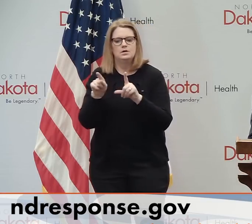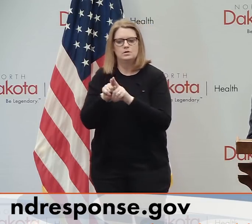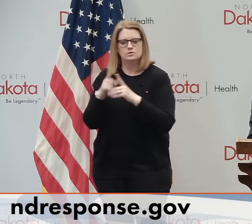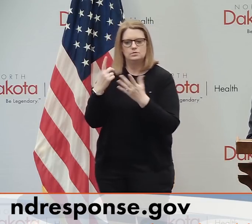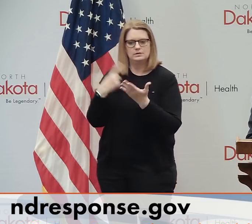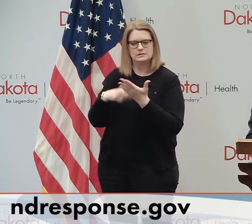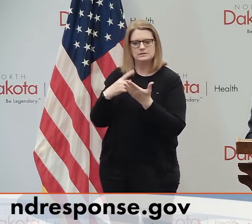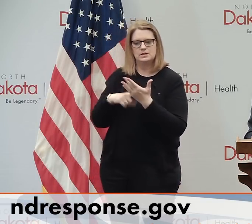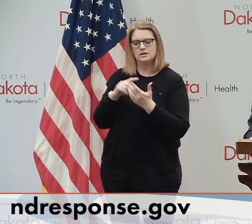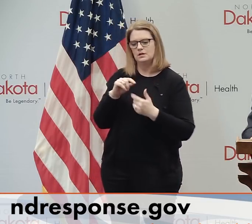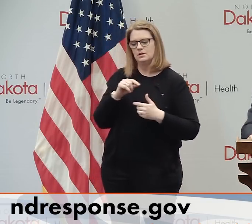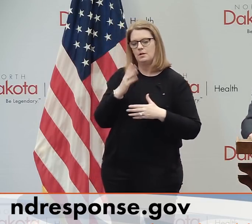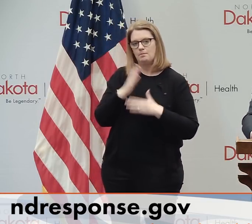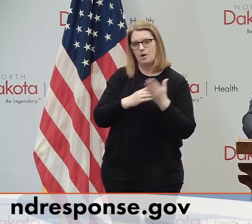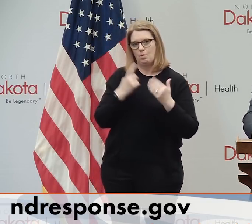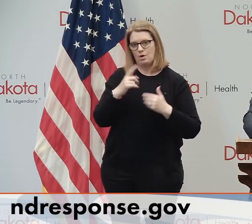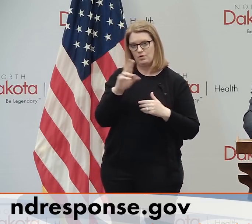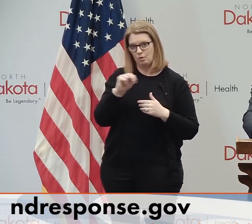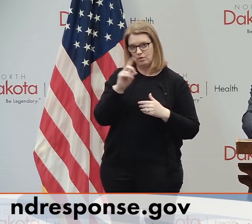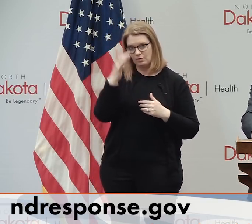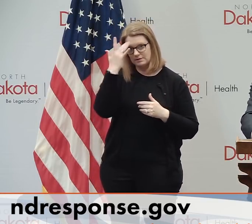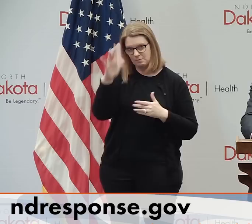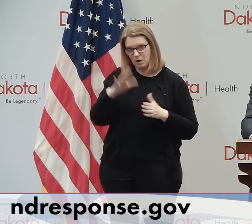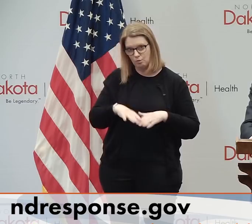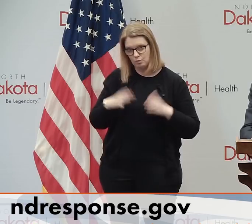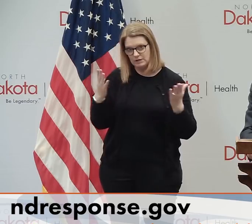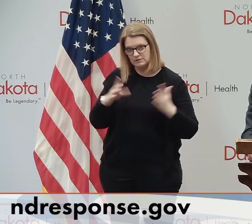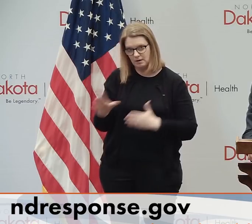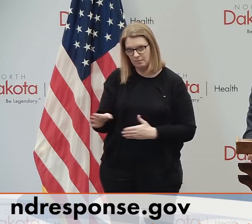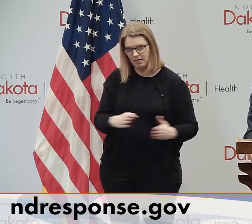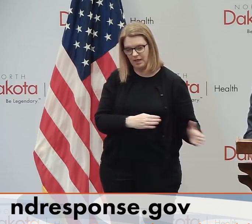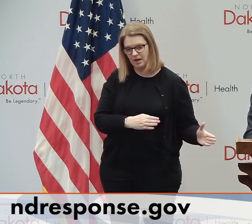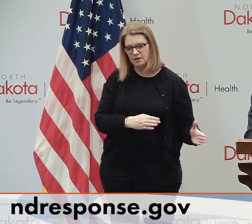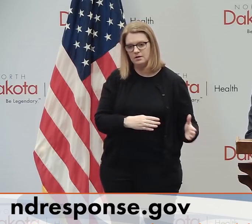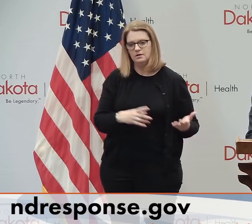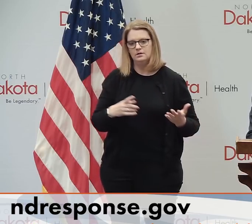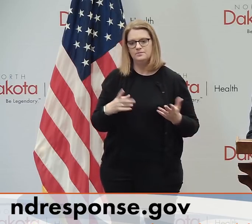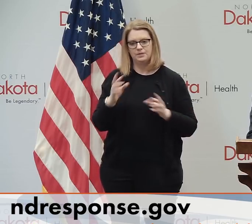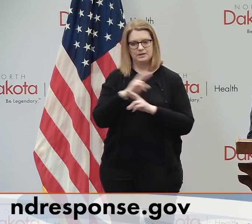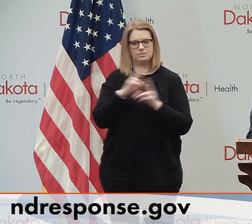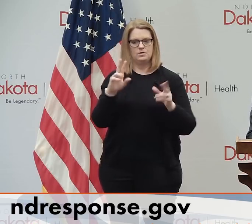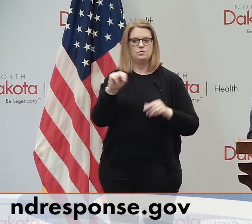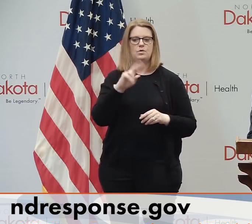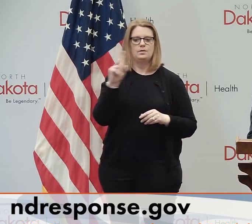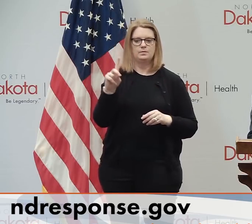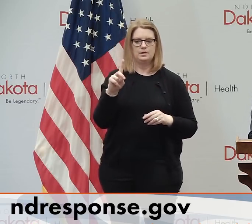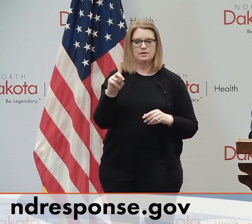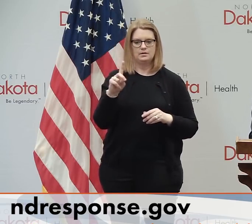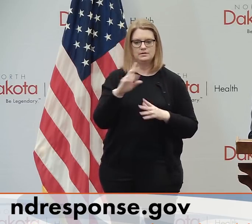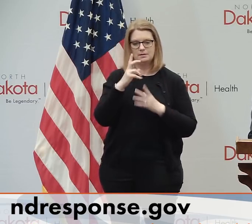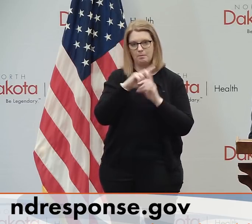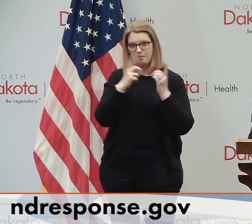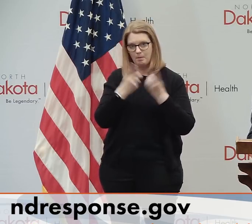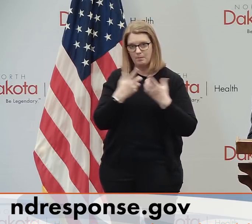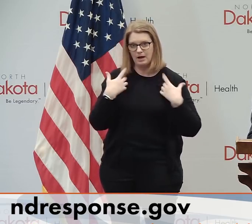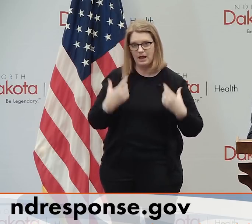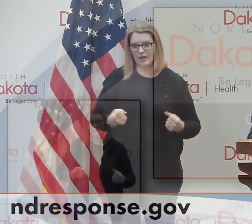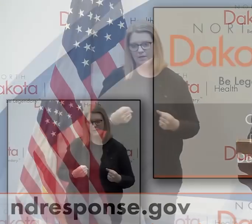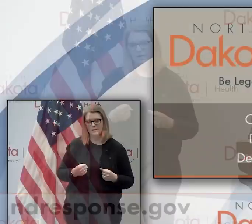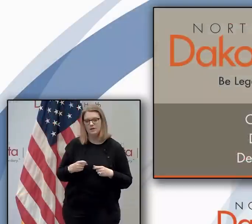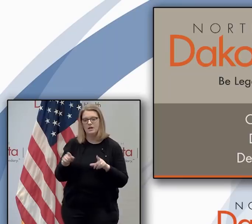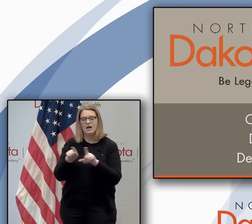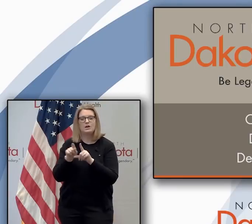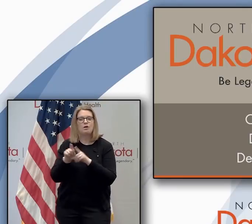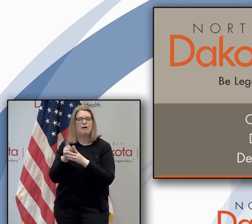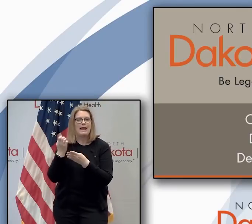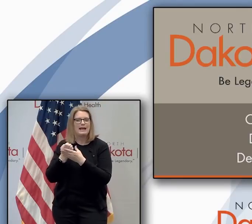talk about version 1 of our North Dakota Smart Restart Plan, which I mentioned. This was prepared by the North Dakota Department of Health and our Economic